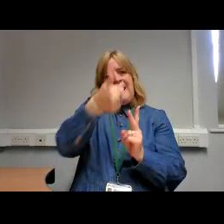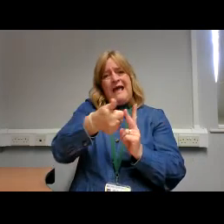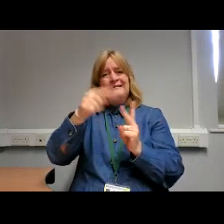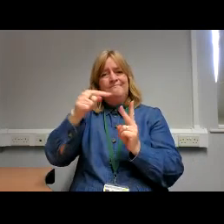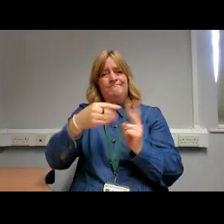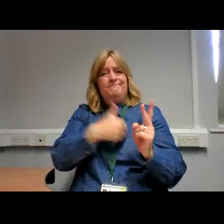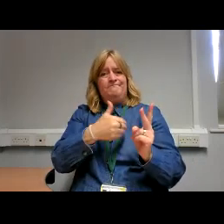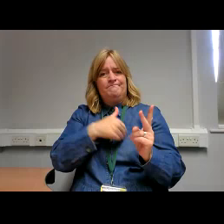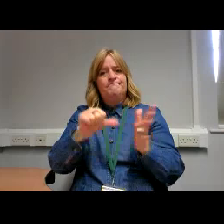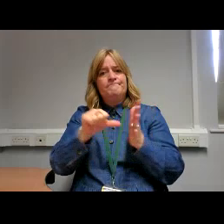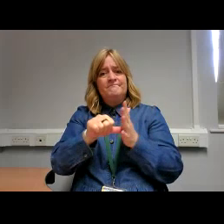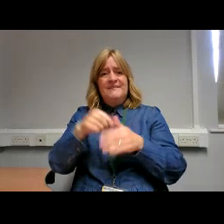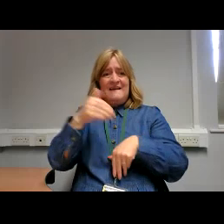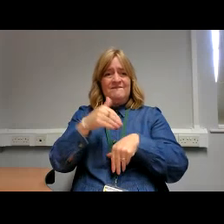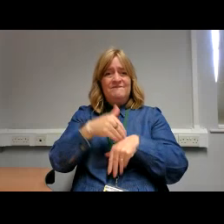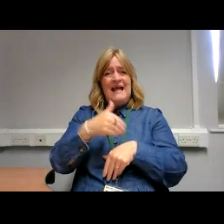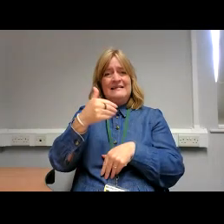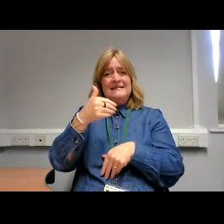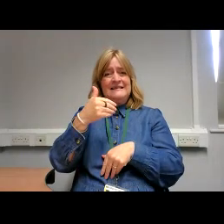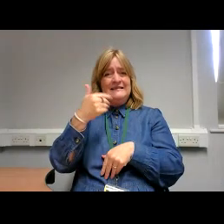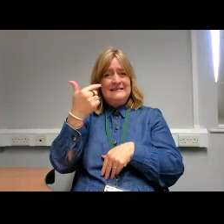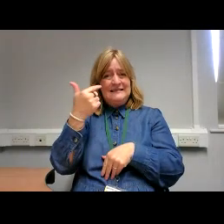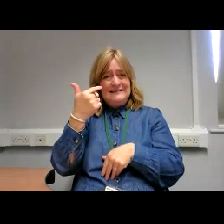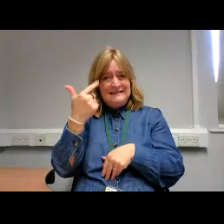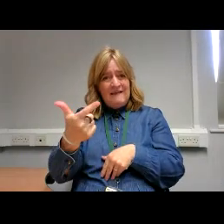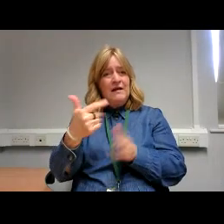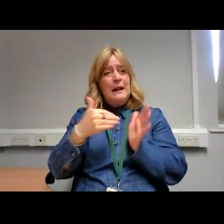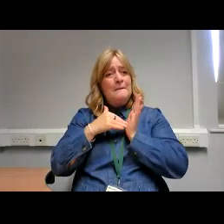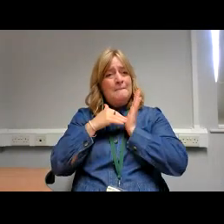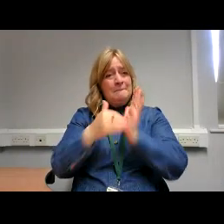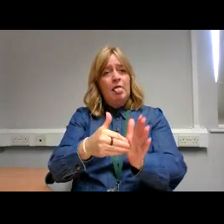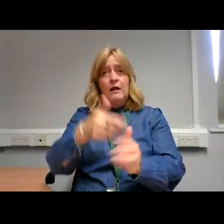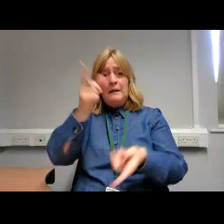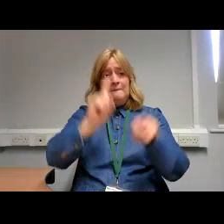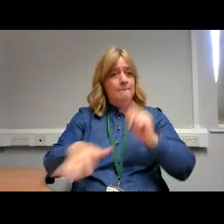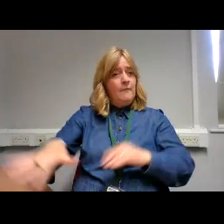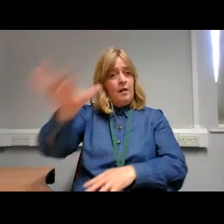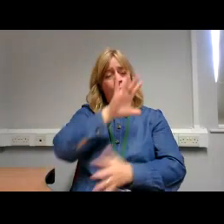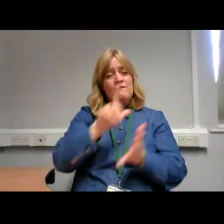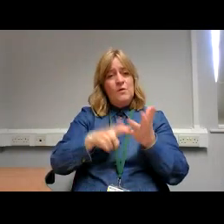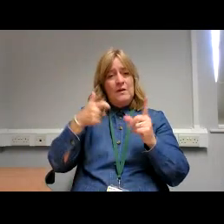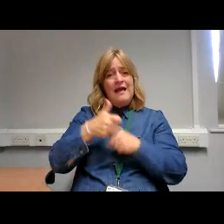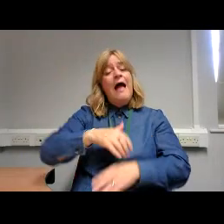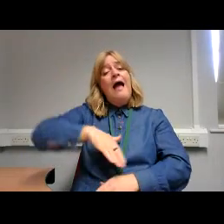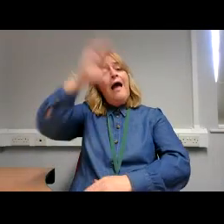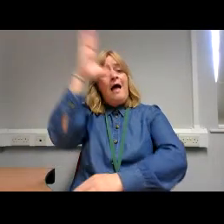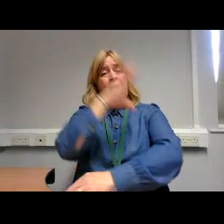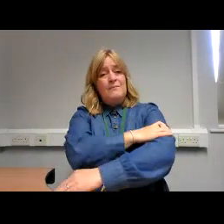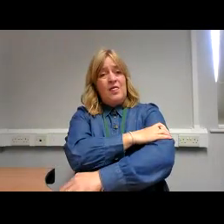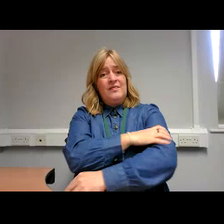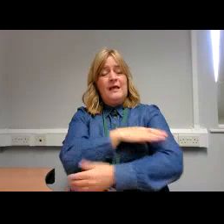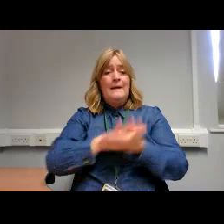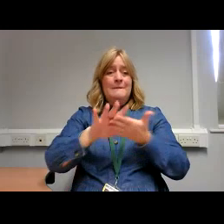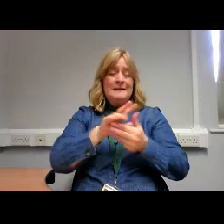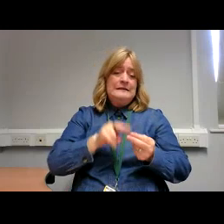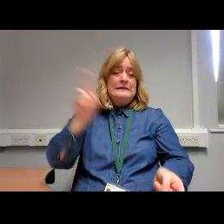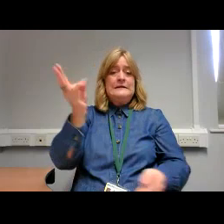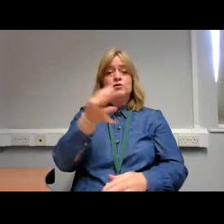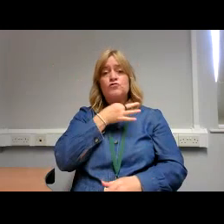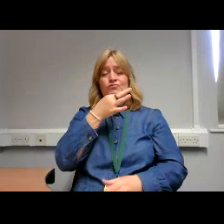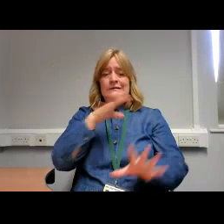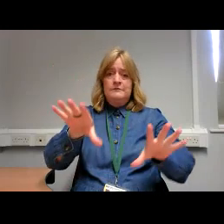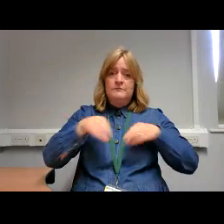million people in the UK. And high blood pressure significantly increases the risk of a person having a heart attack